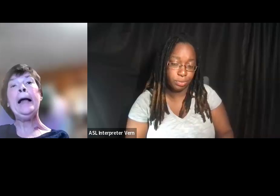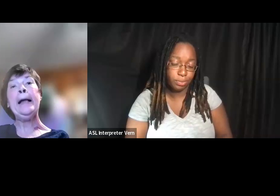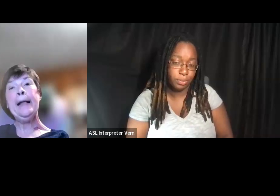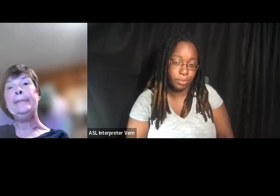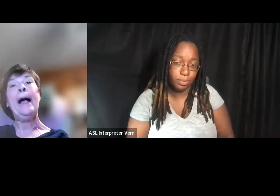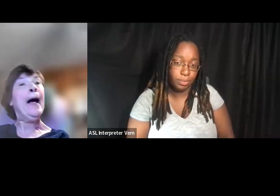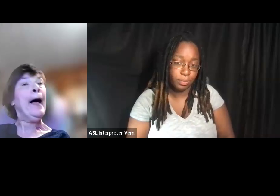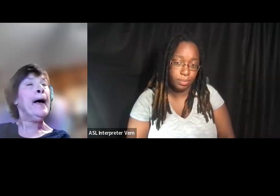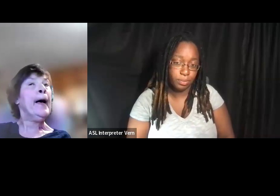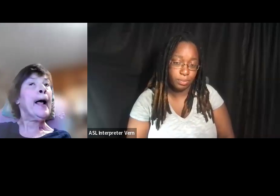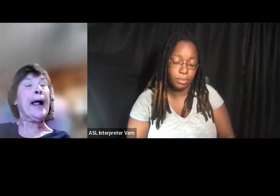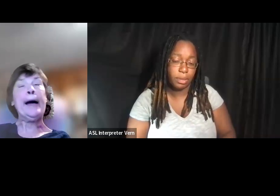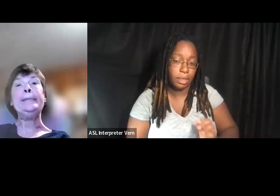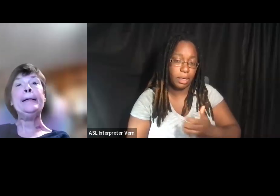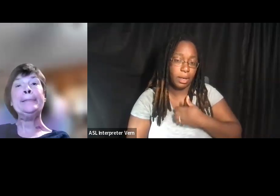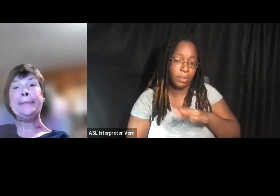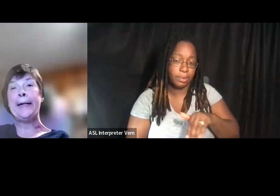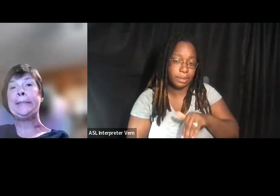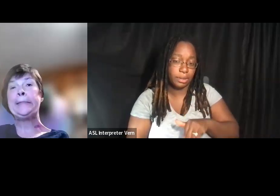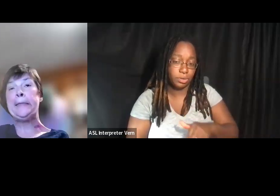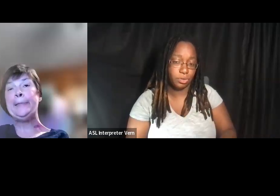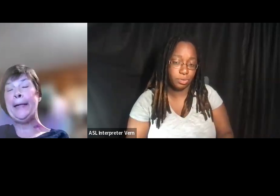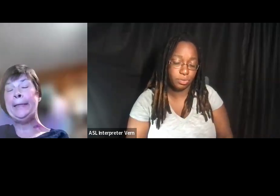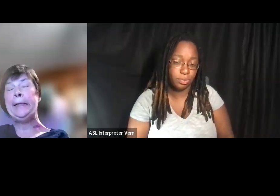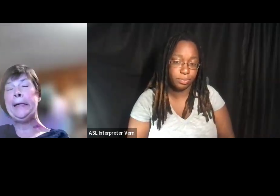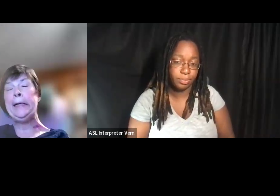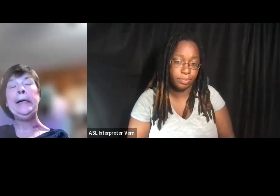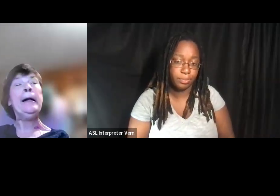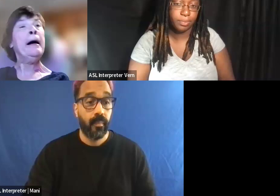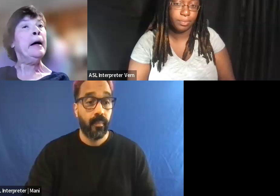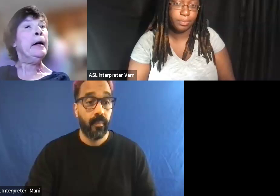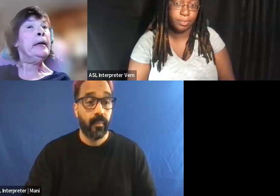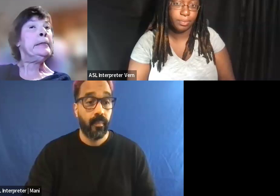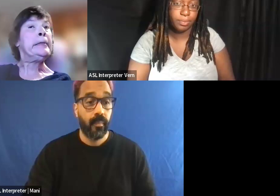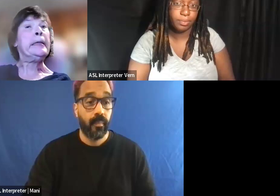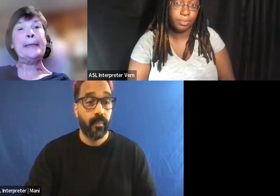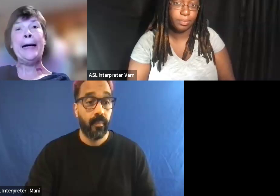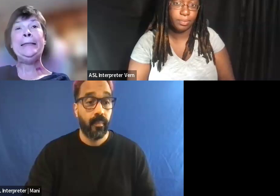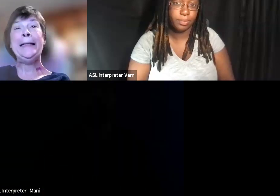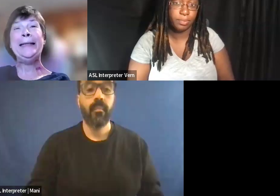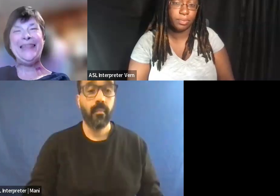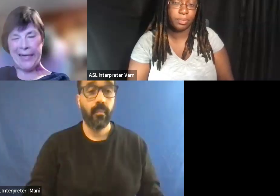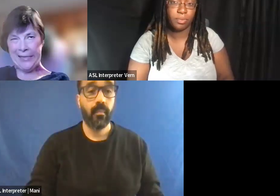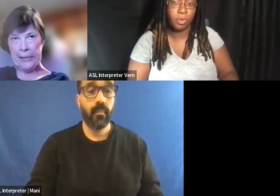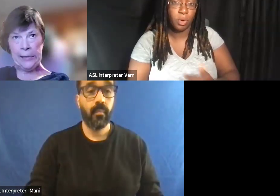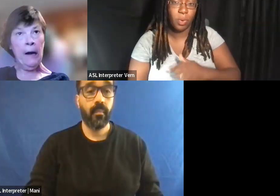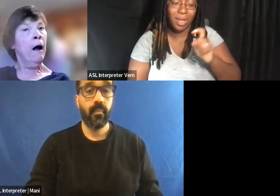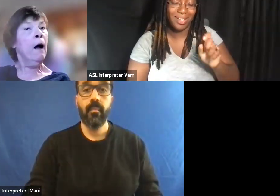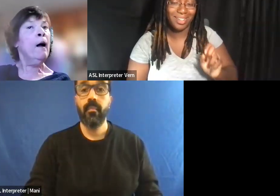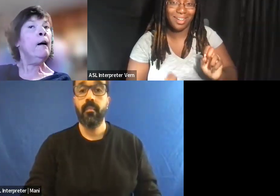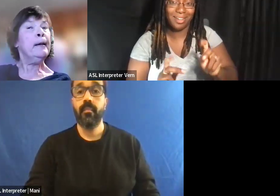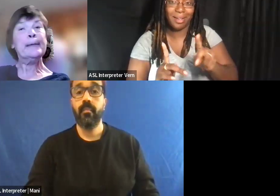gotta let him have the flexibility to run the